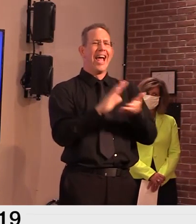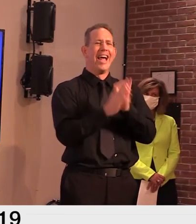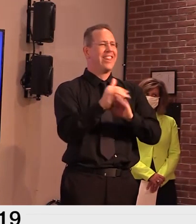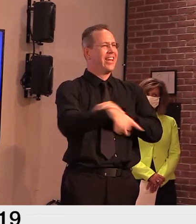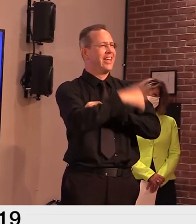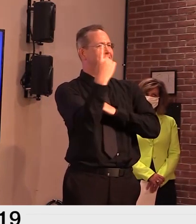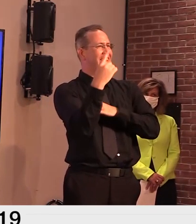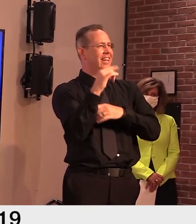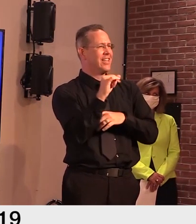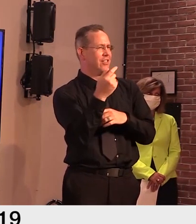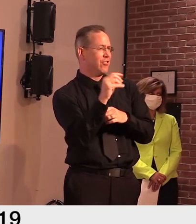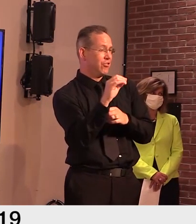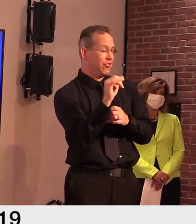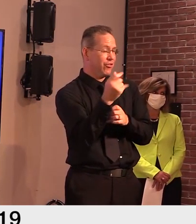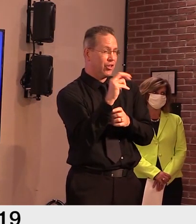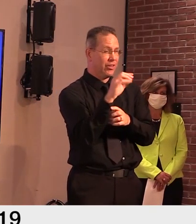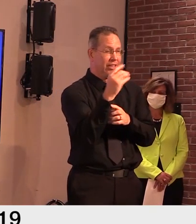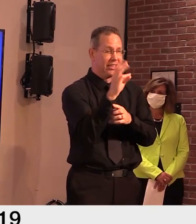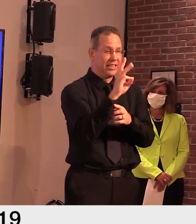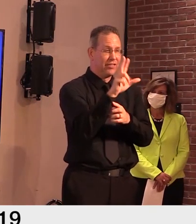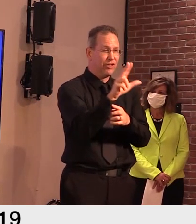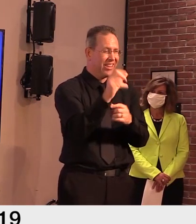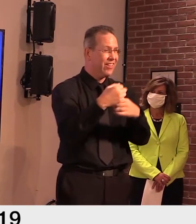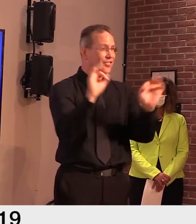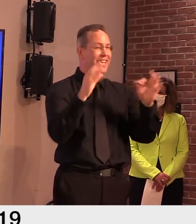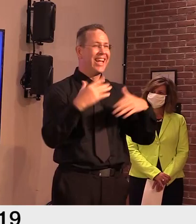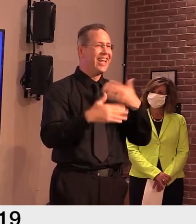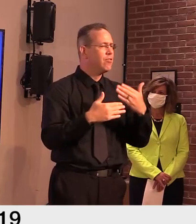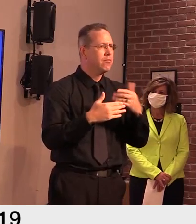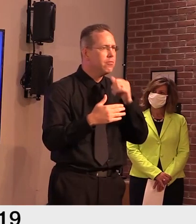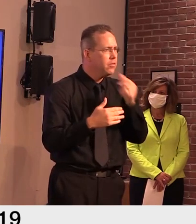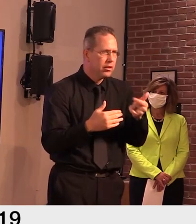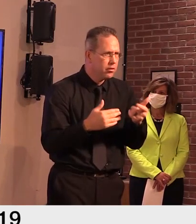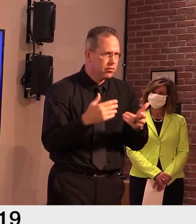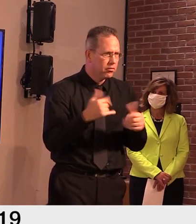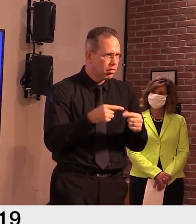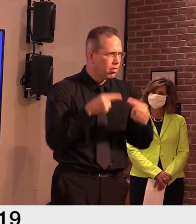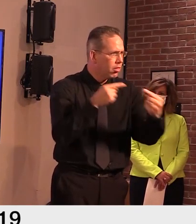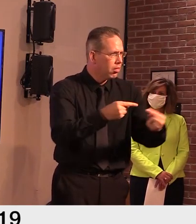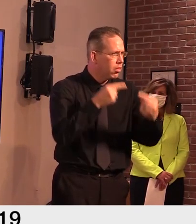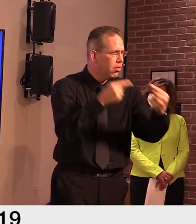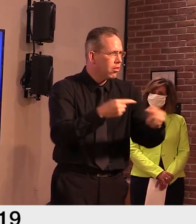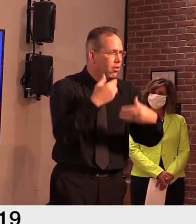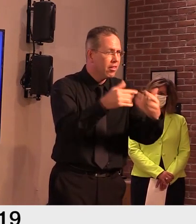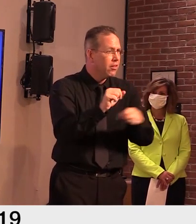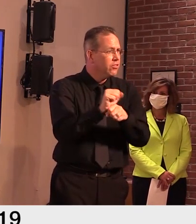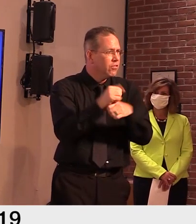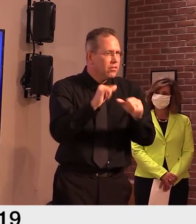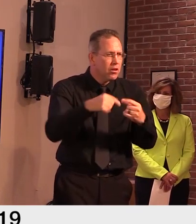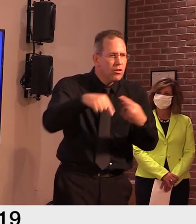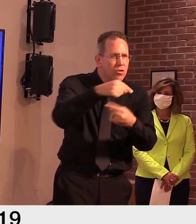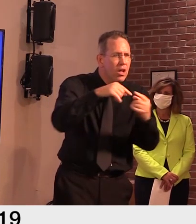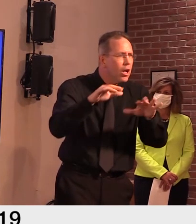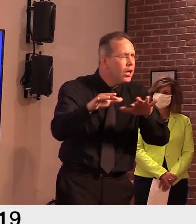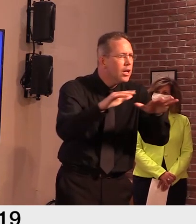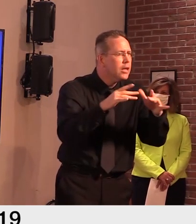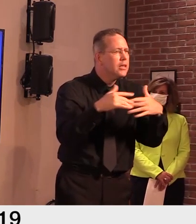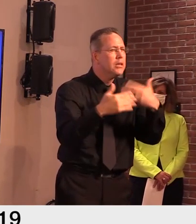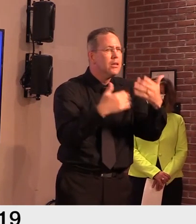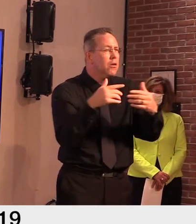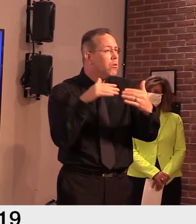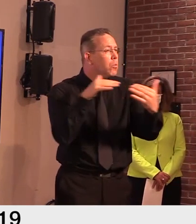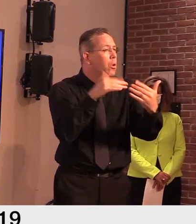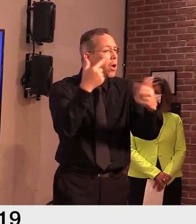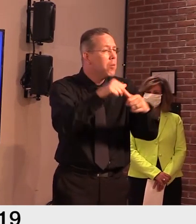forever free." For many of us, this is when we believe slavery ended. But